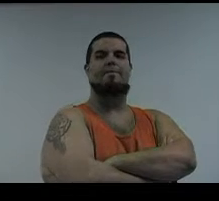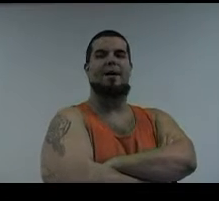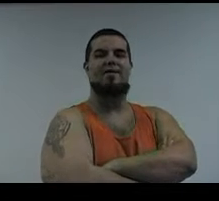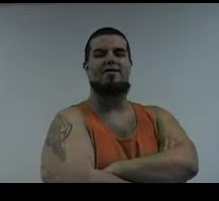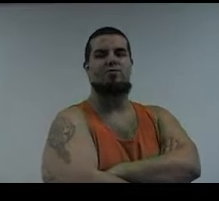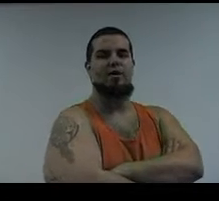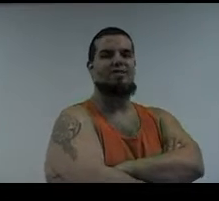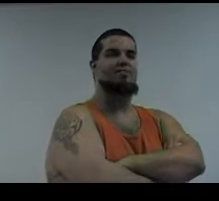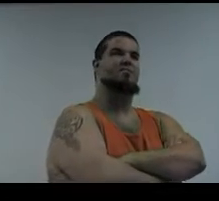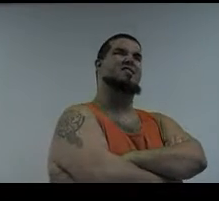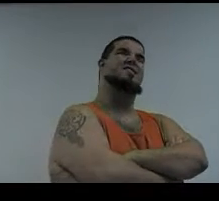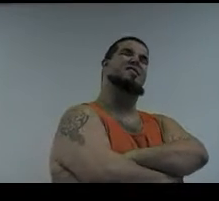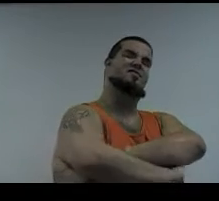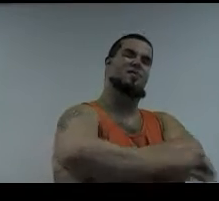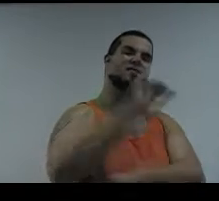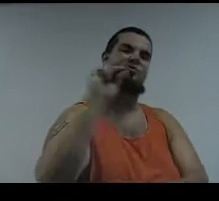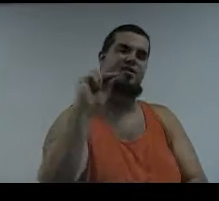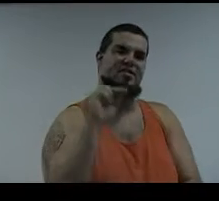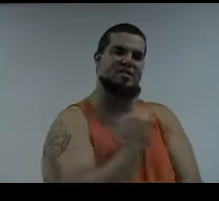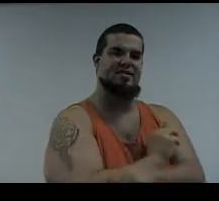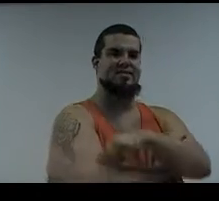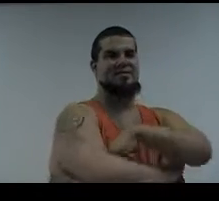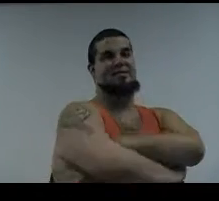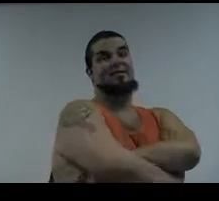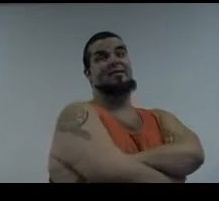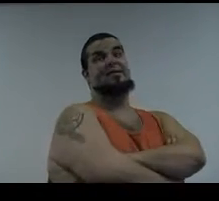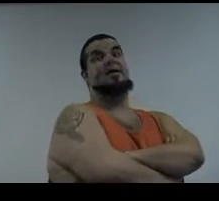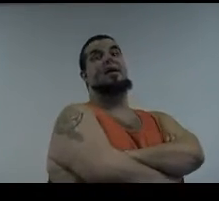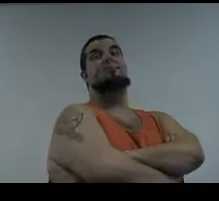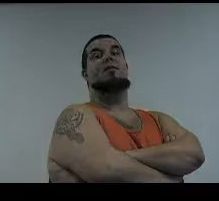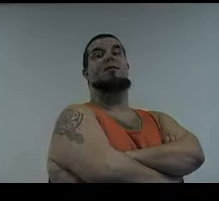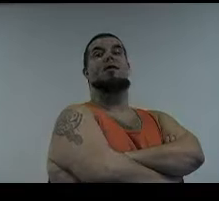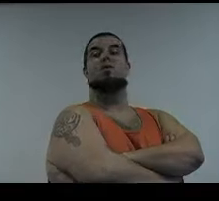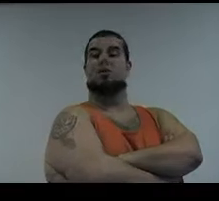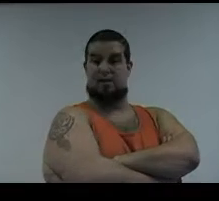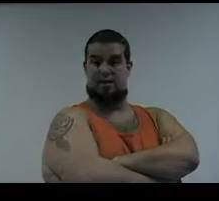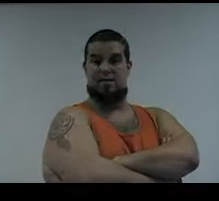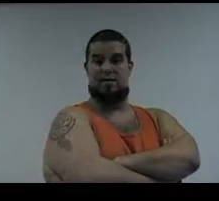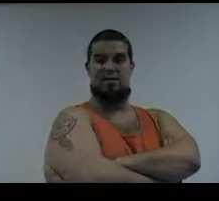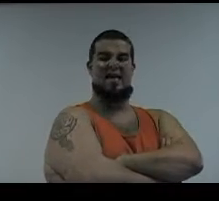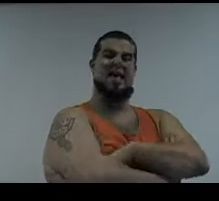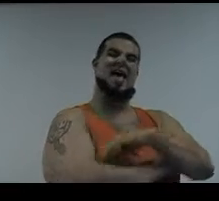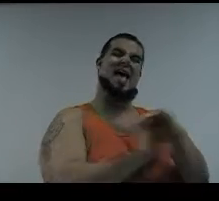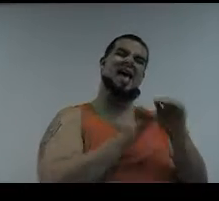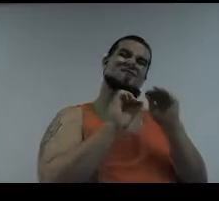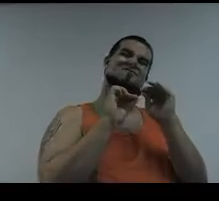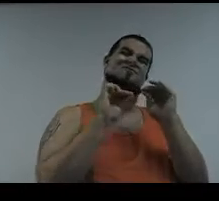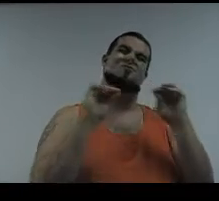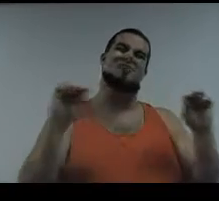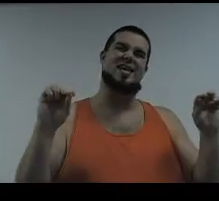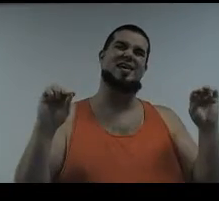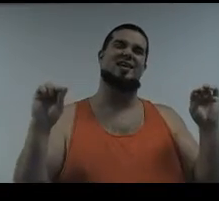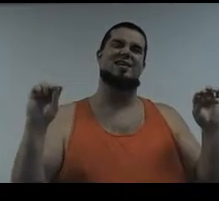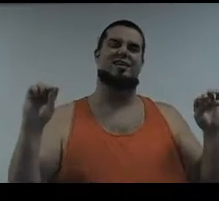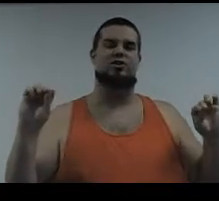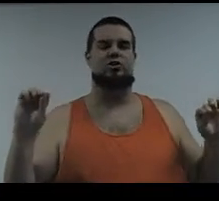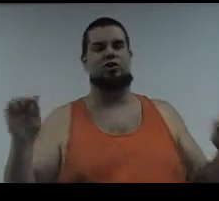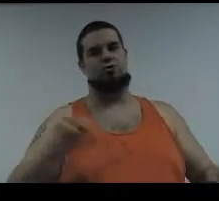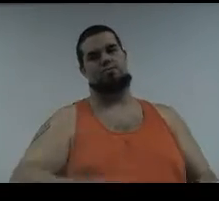Milestone Wrestling presents its very first, and probably only, free show.